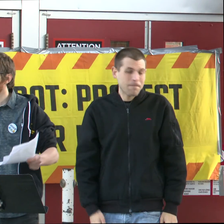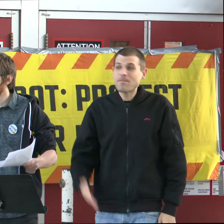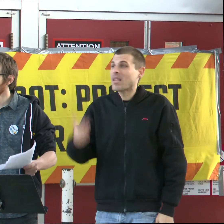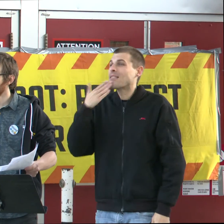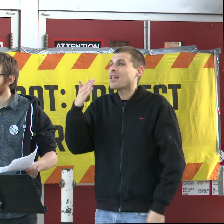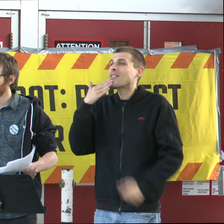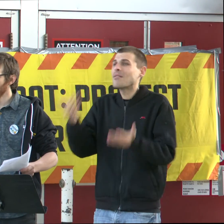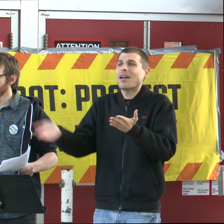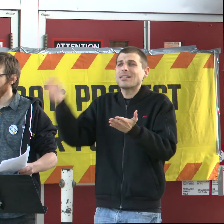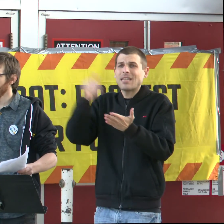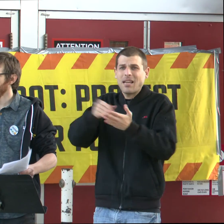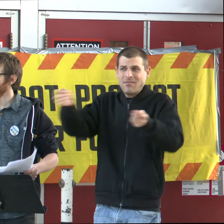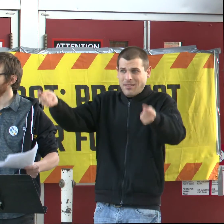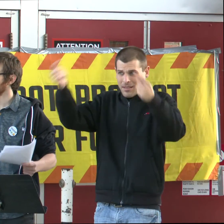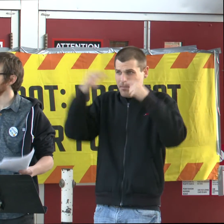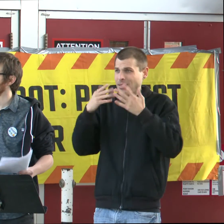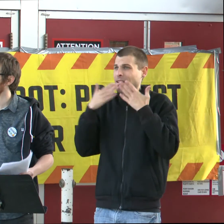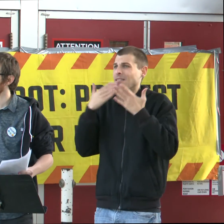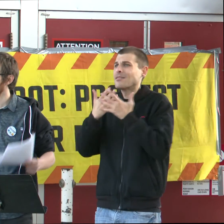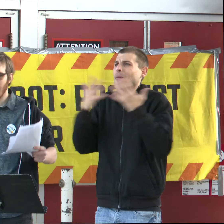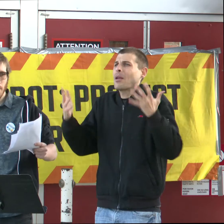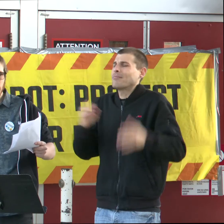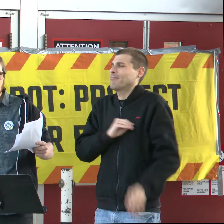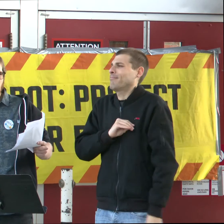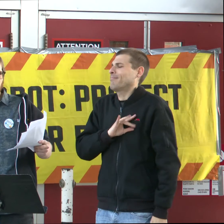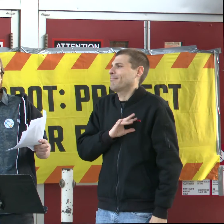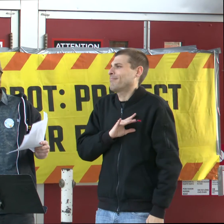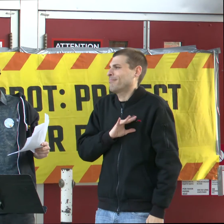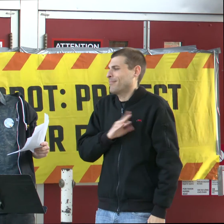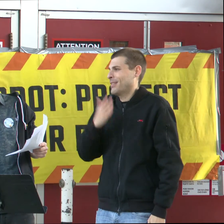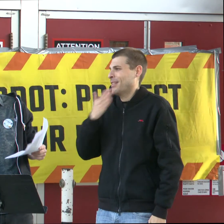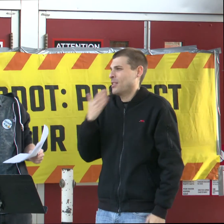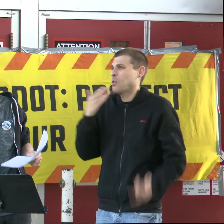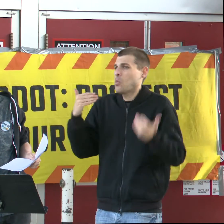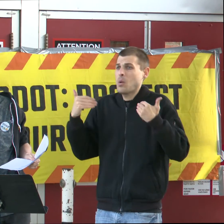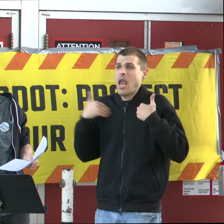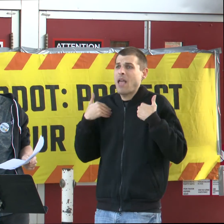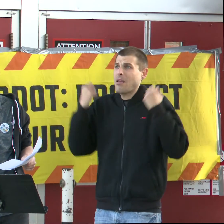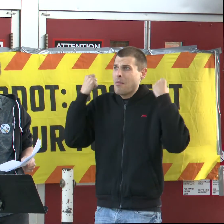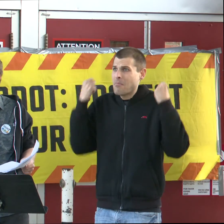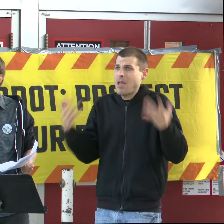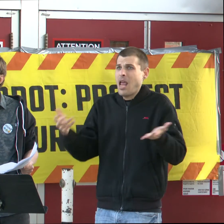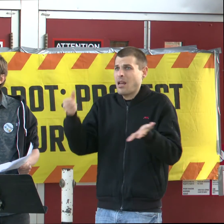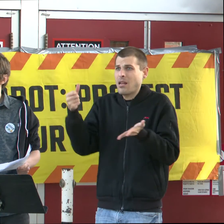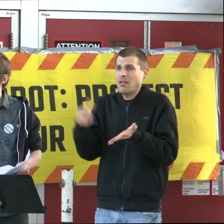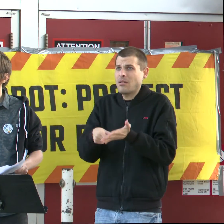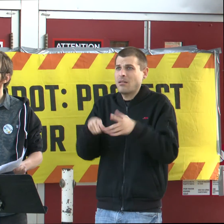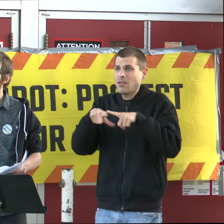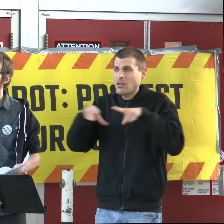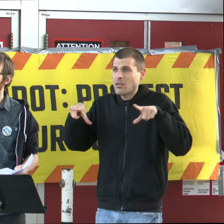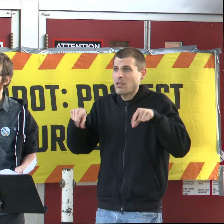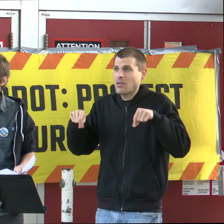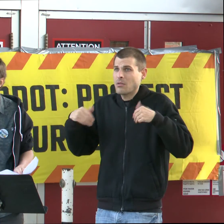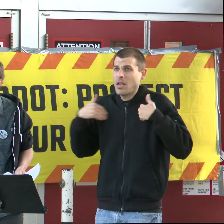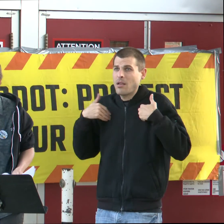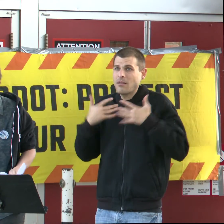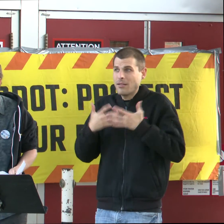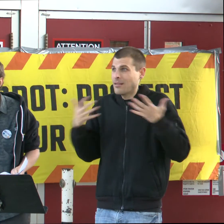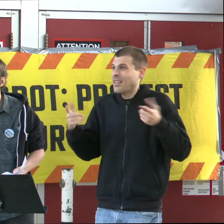Thank you all very, very, very much for being here. It warms my heart. We have a couple hundred more postcards. We have a couple